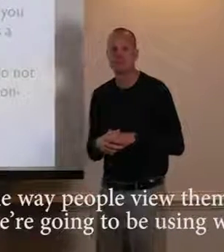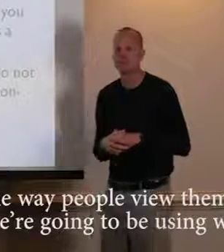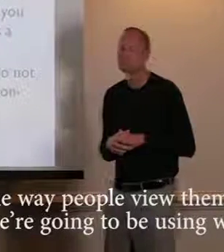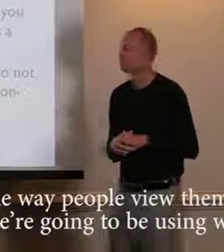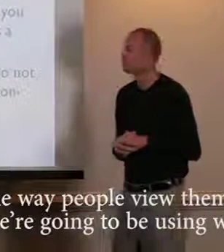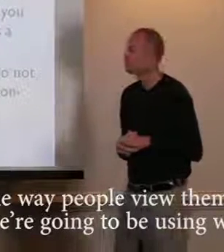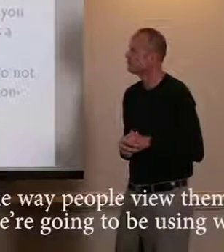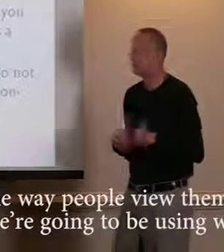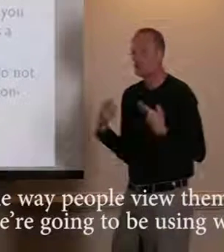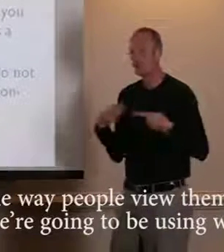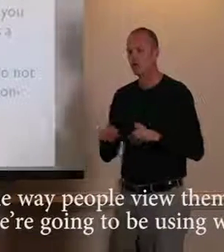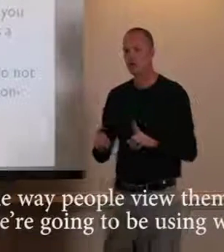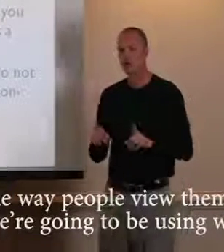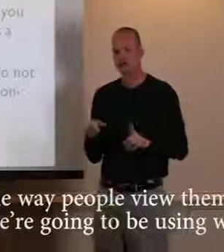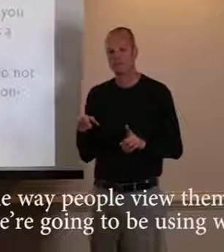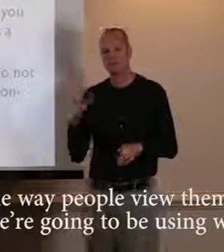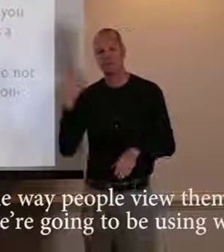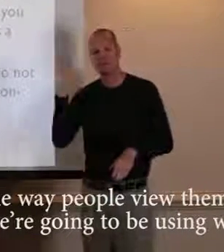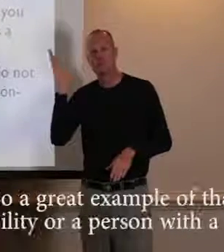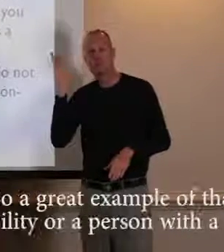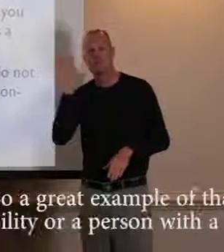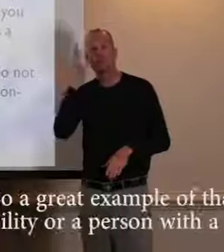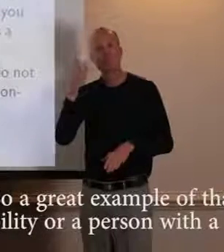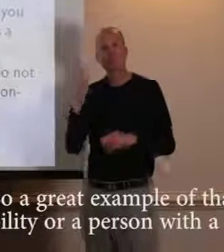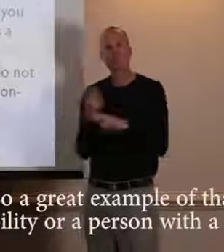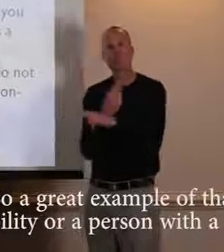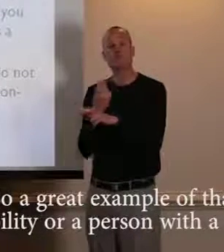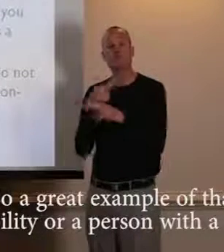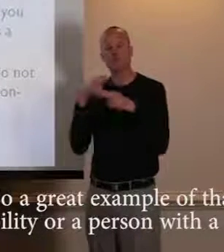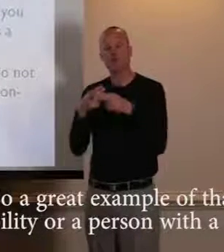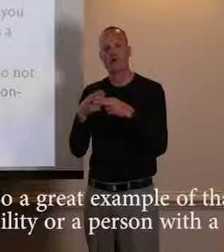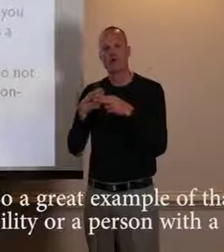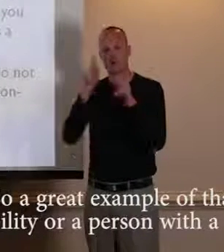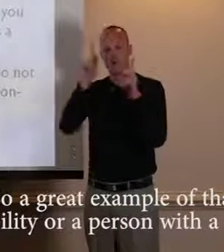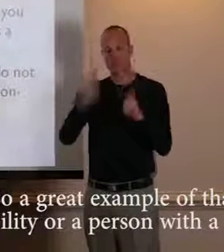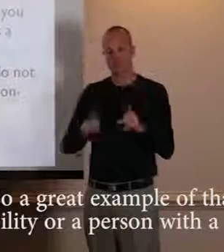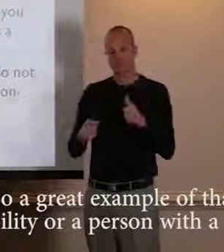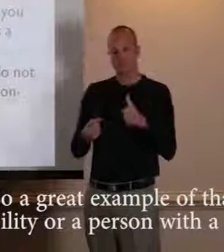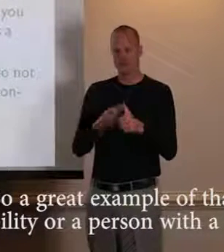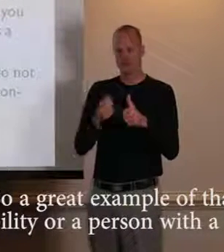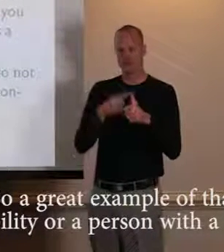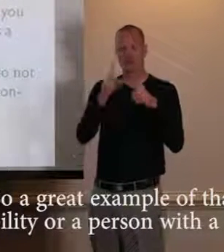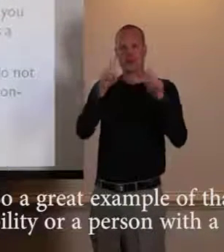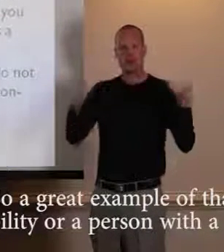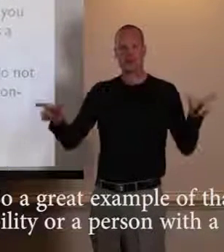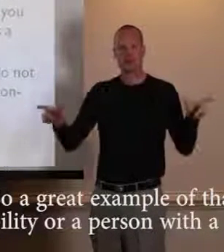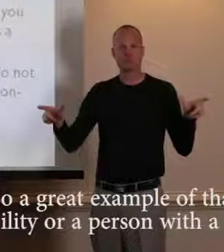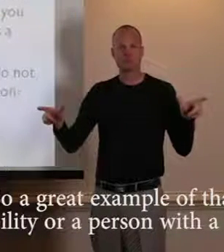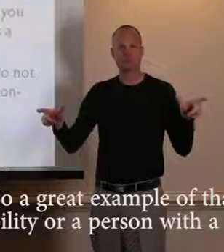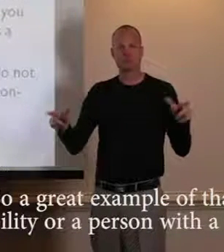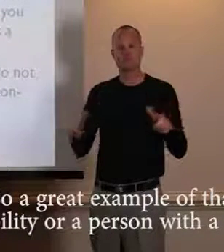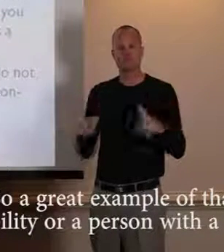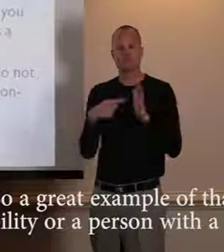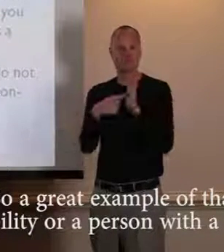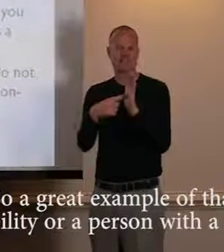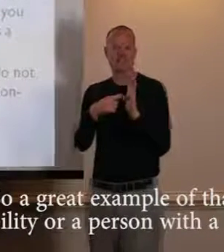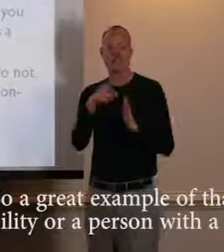So during this presentation, we're going to be using what's called person-first language. So a great example of that is